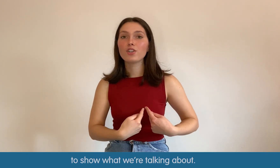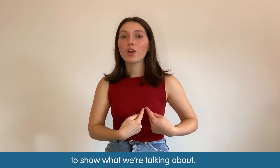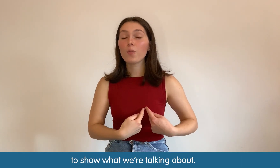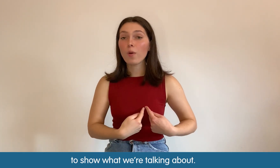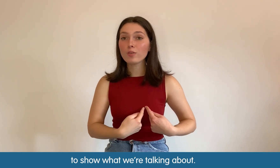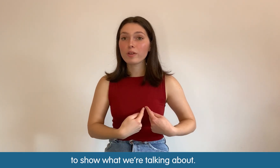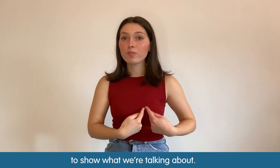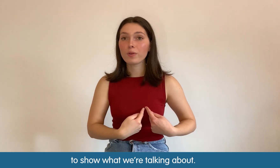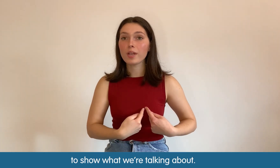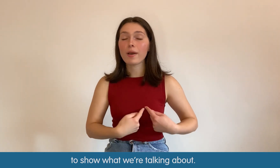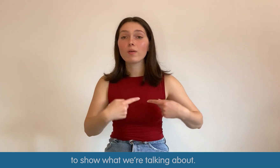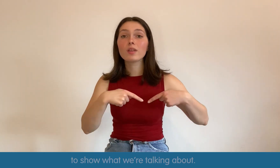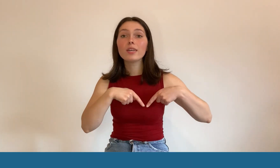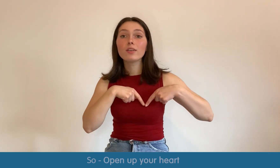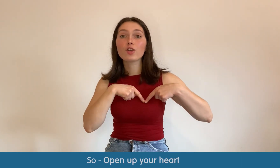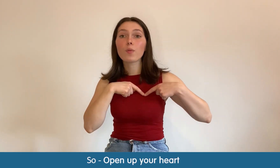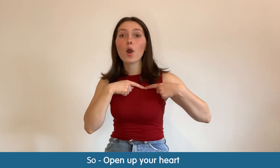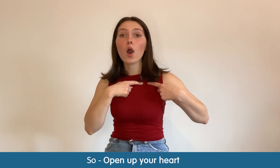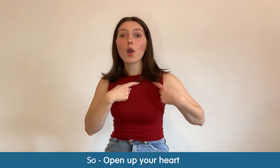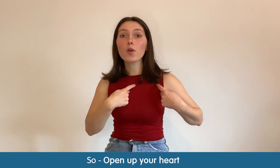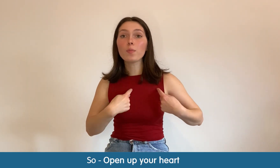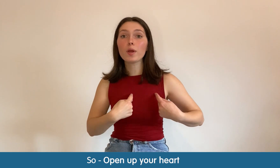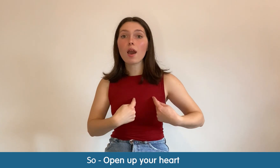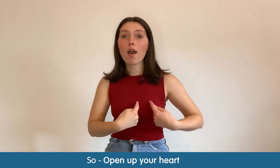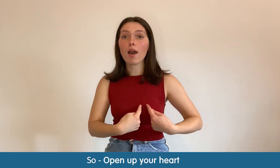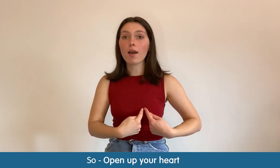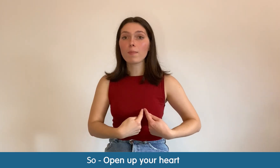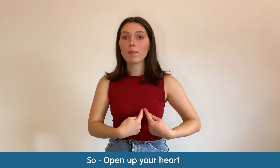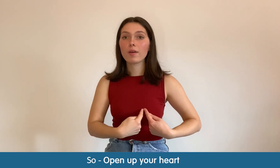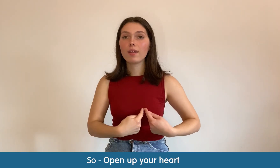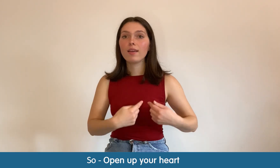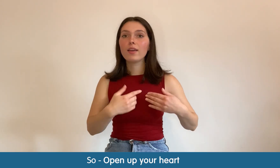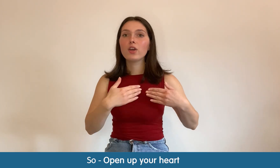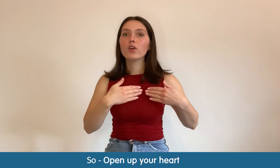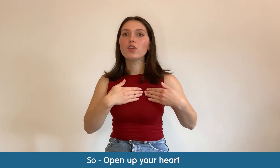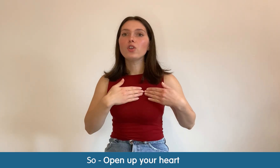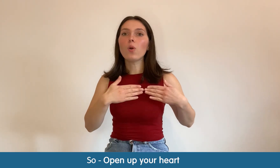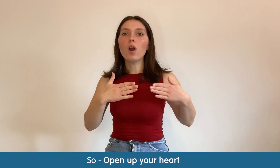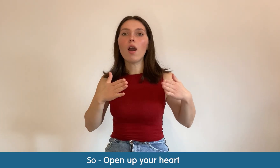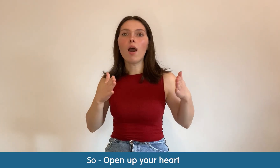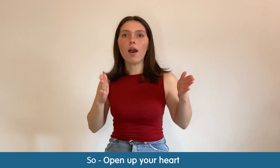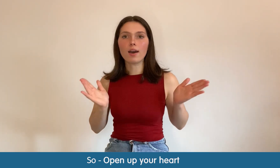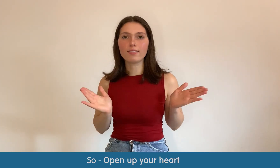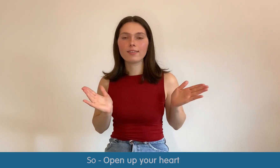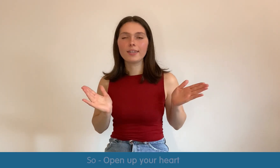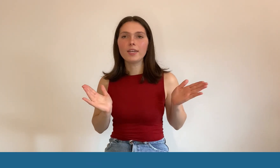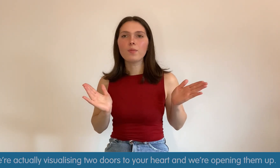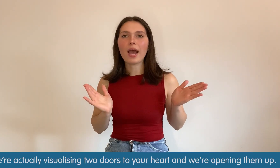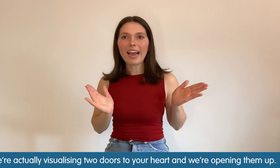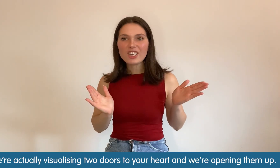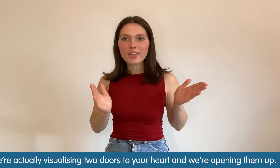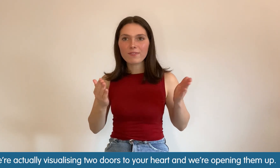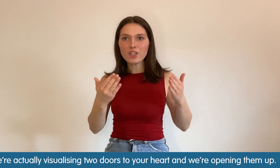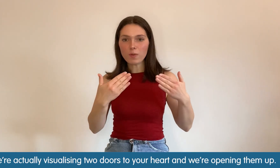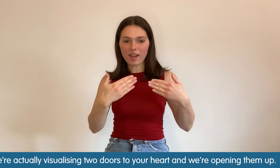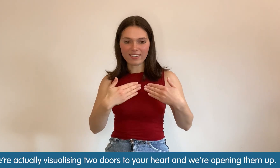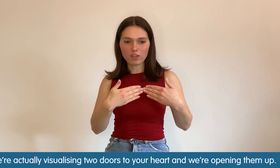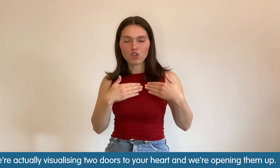show what we're talking about. So open up your heart. We're actually visualizing